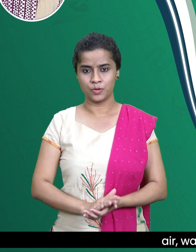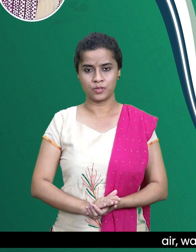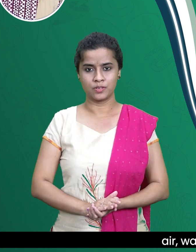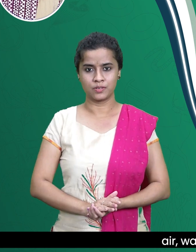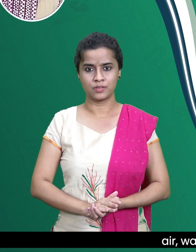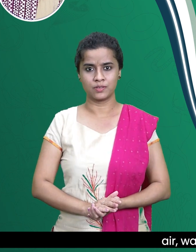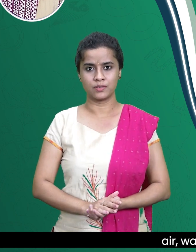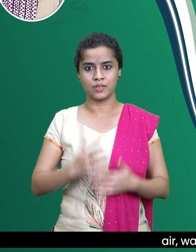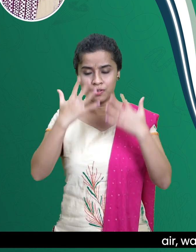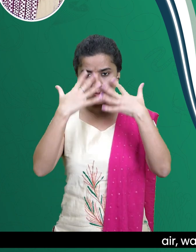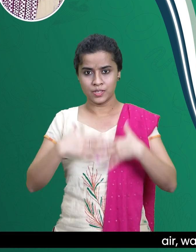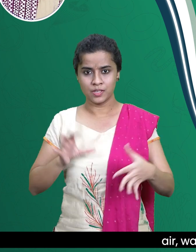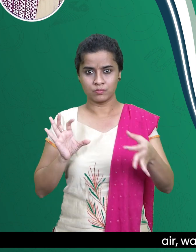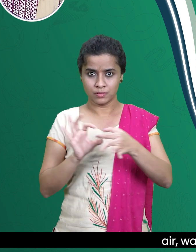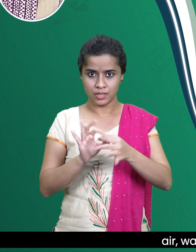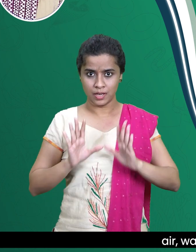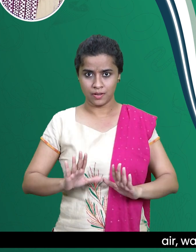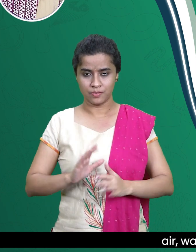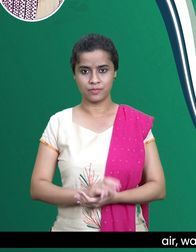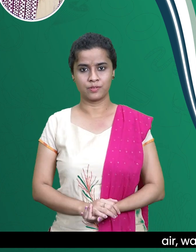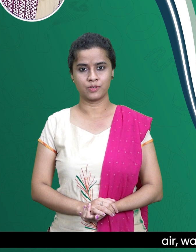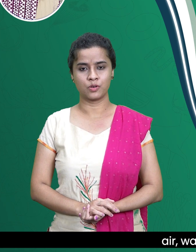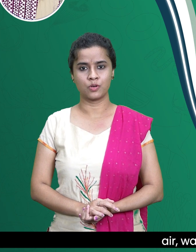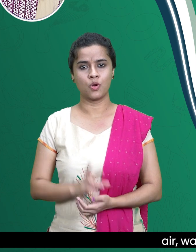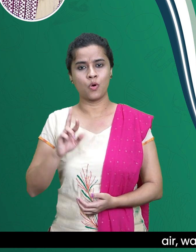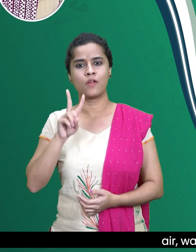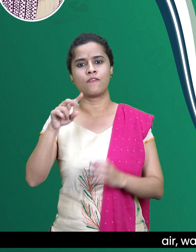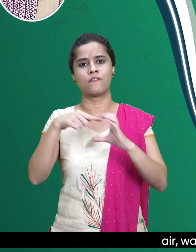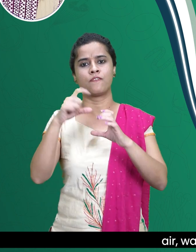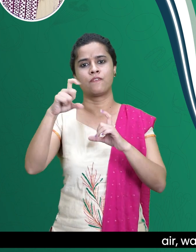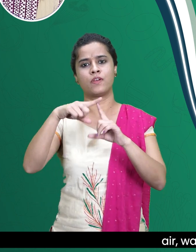physical contact or vectors.